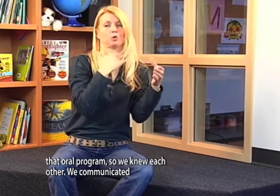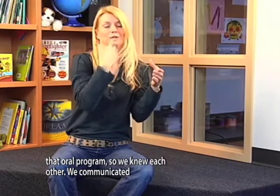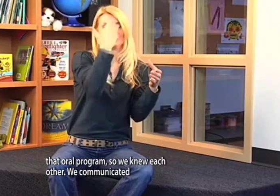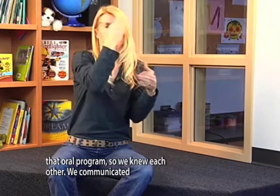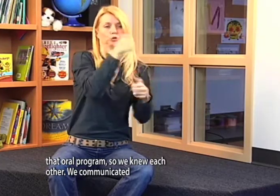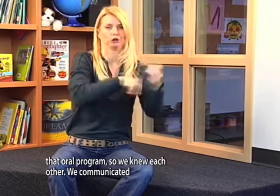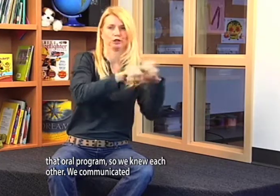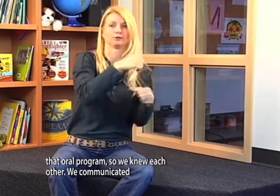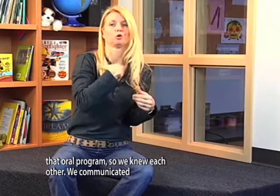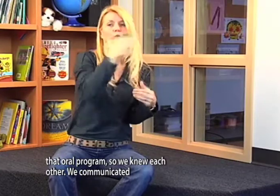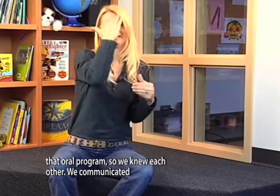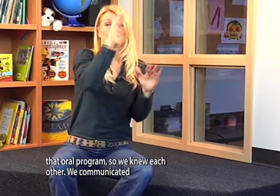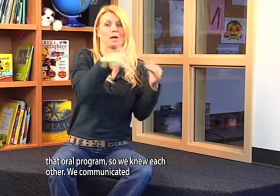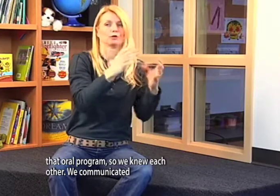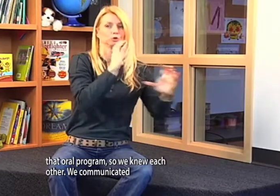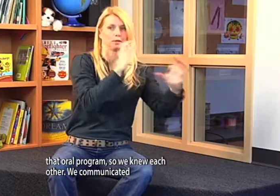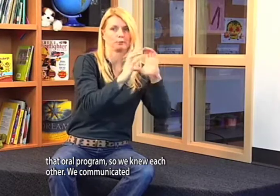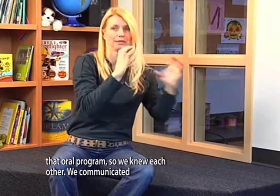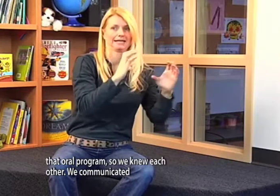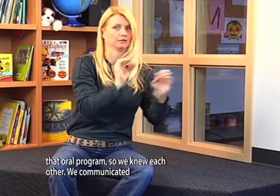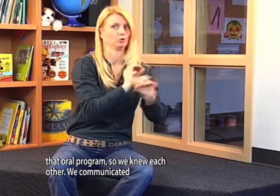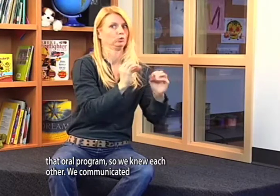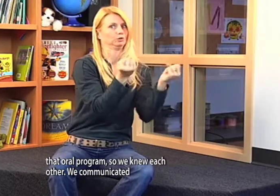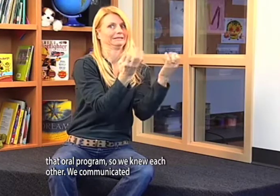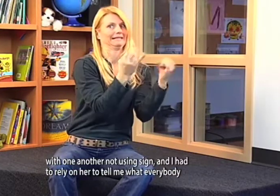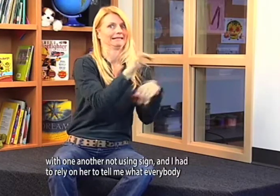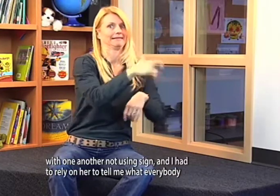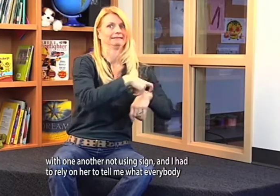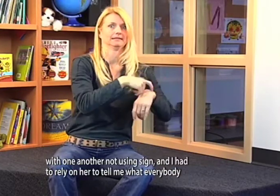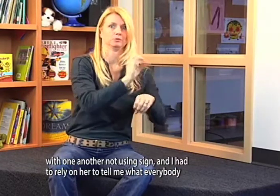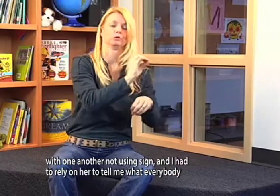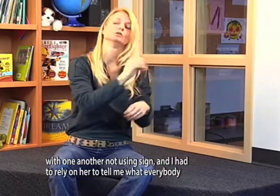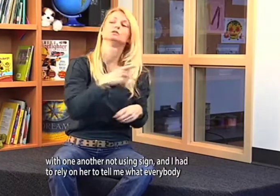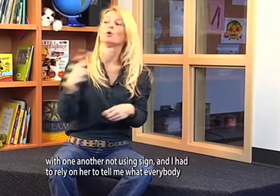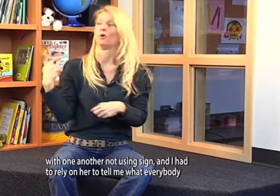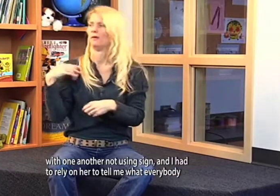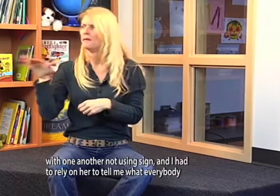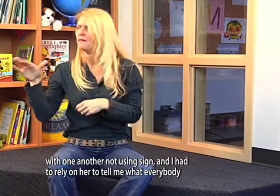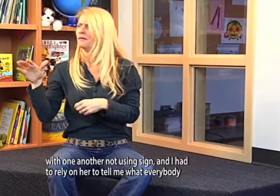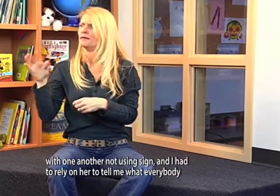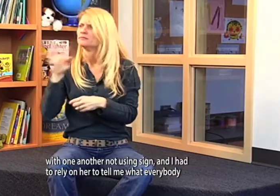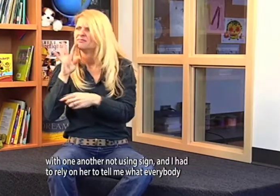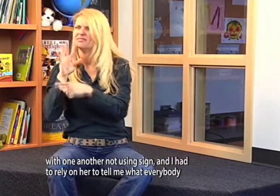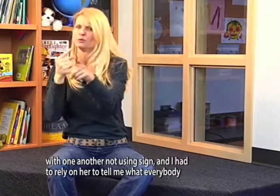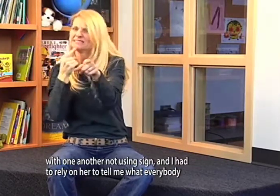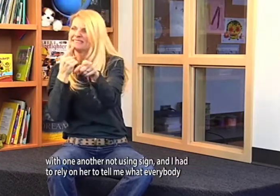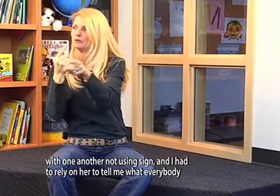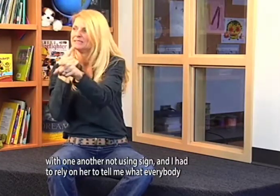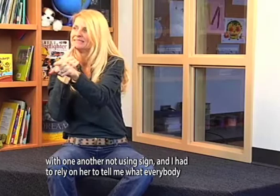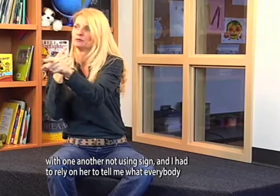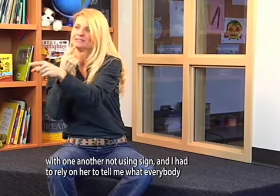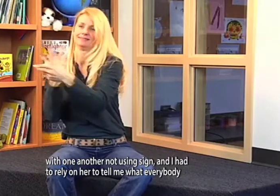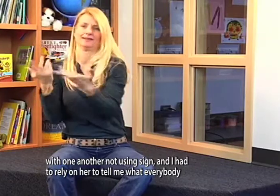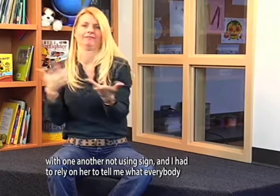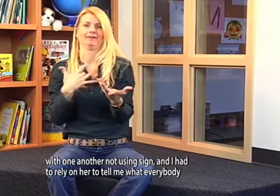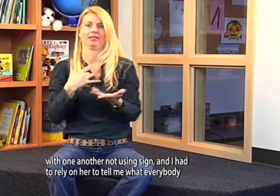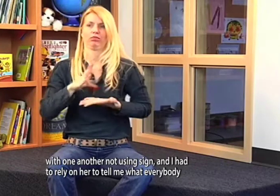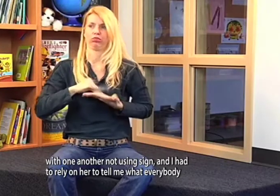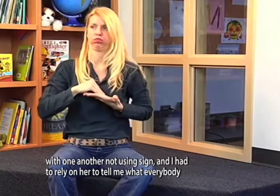so we knew each other. We communicated with one another, not using sign, but I had to rely on her to tell me